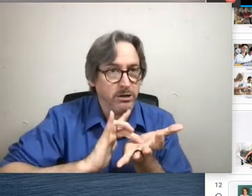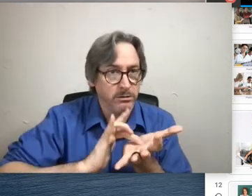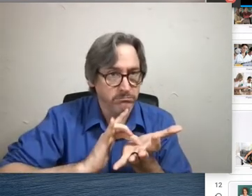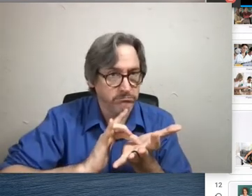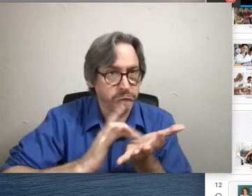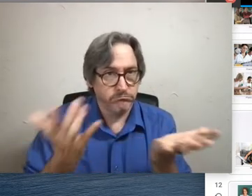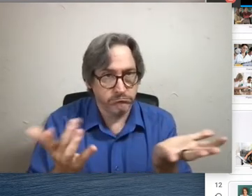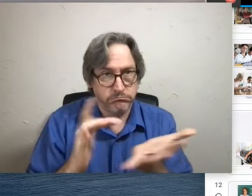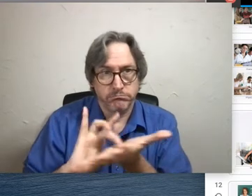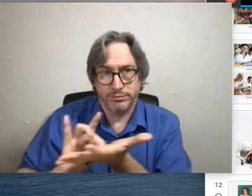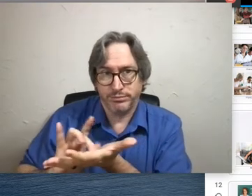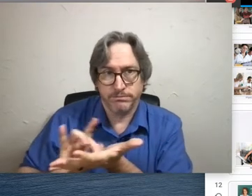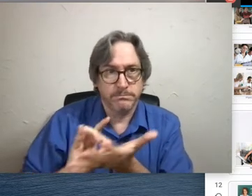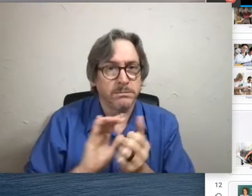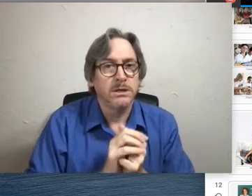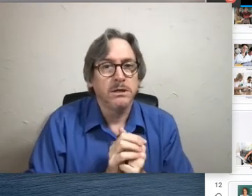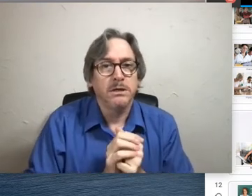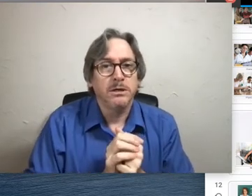medical,